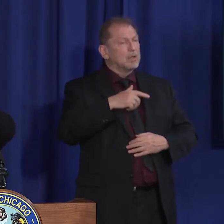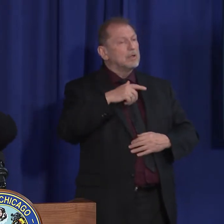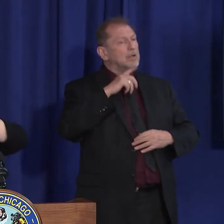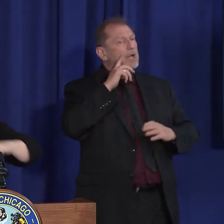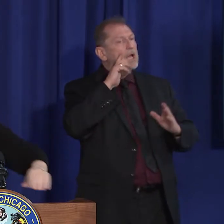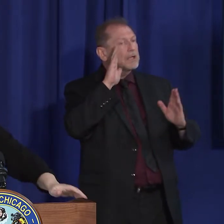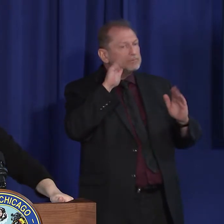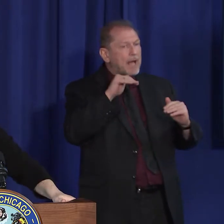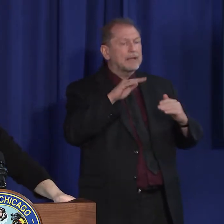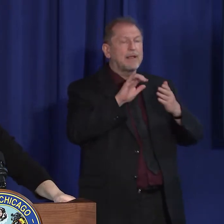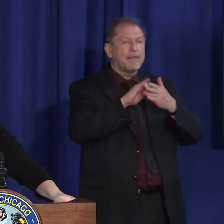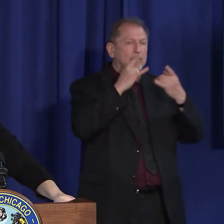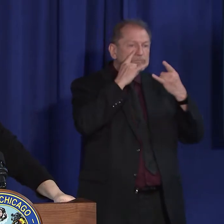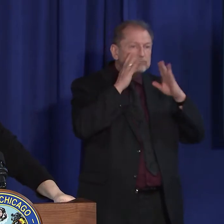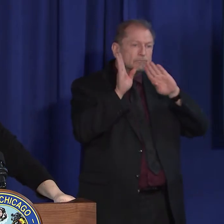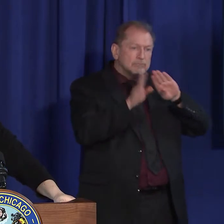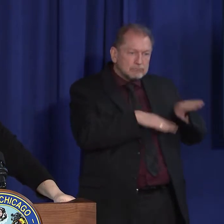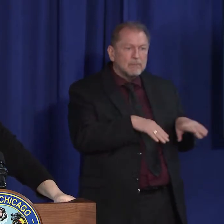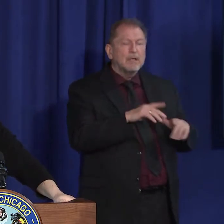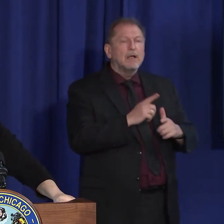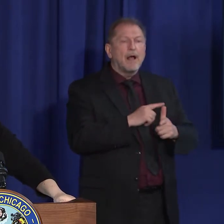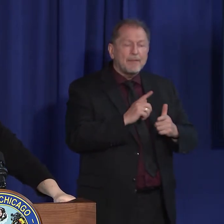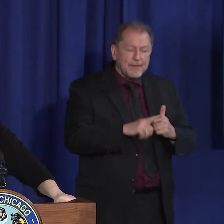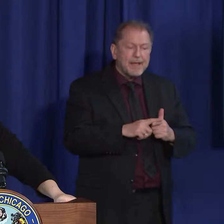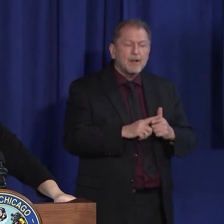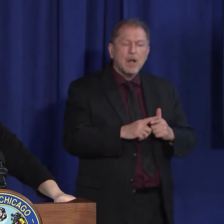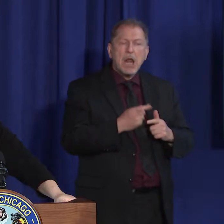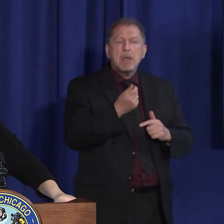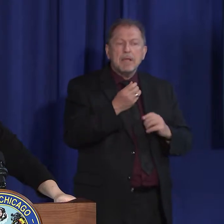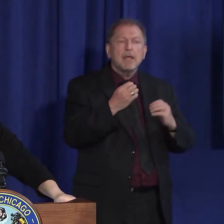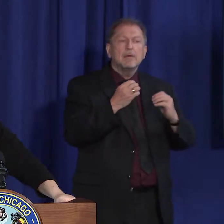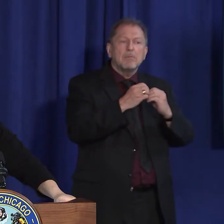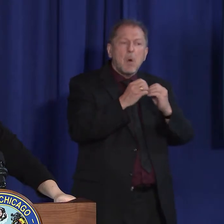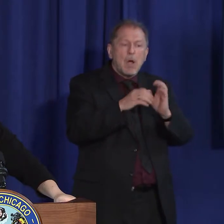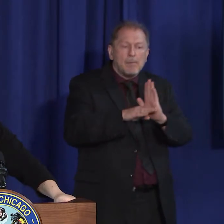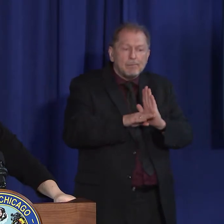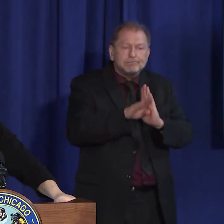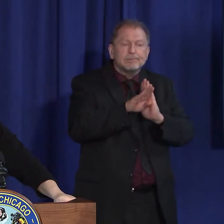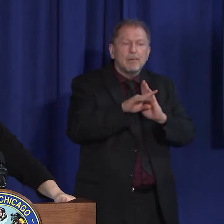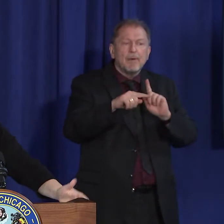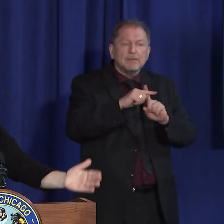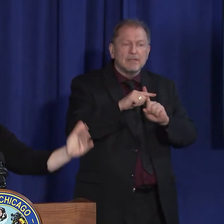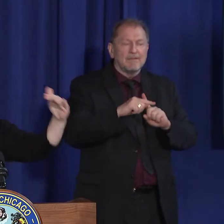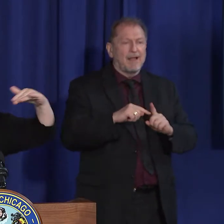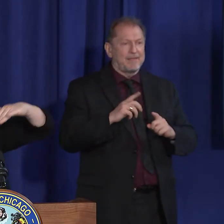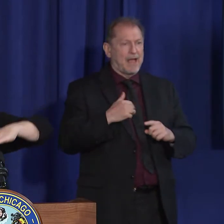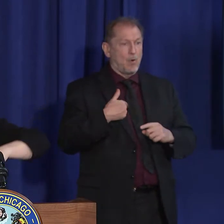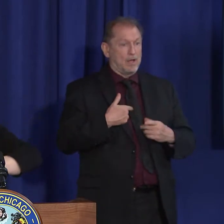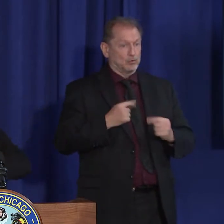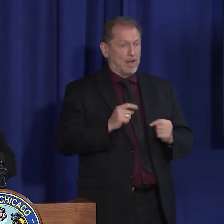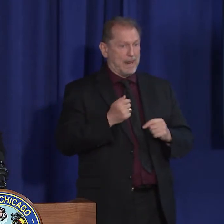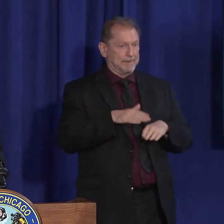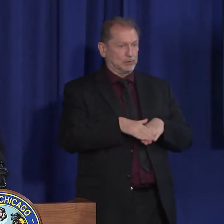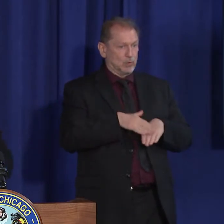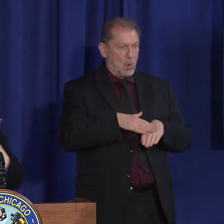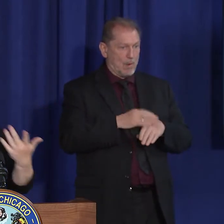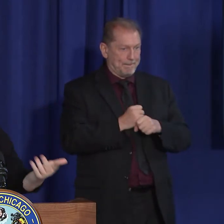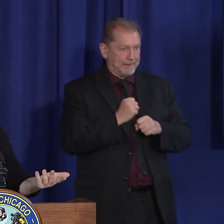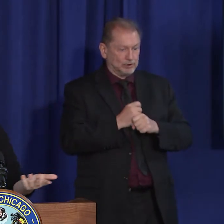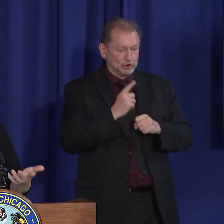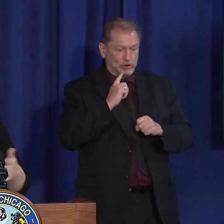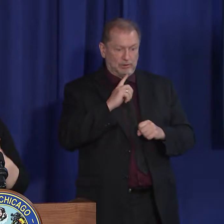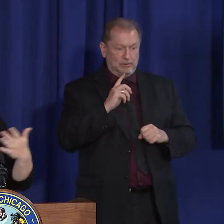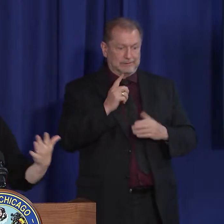of a resurgence. One of the reasons why we don't want to move too soon is to make sure that at the time that we lift